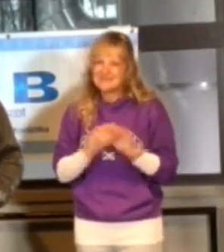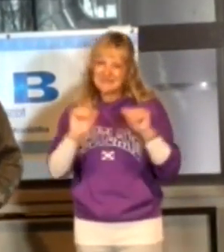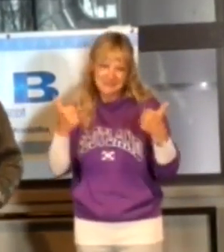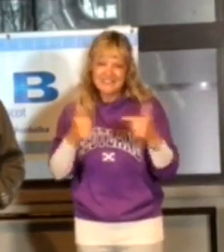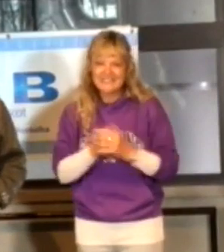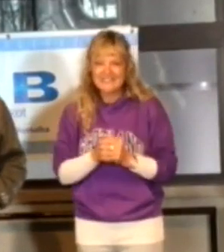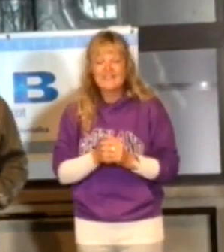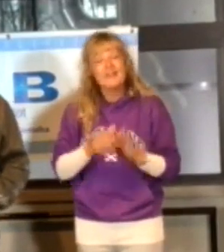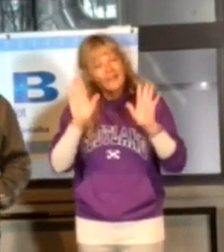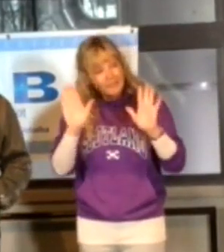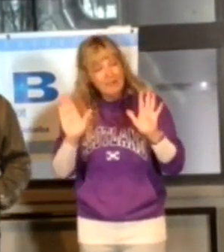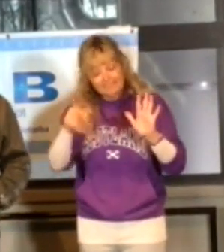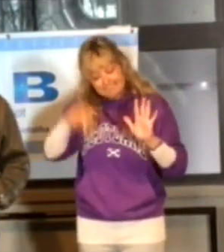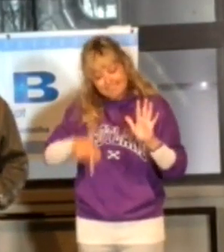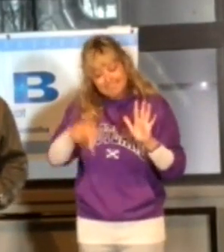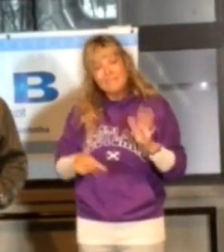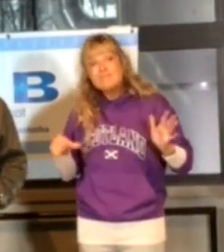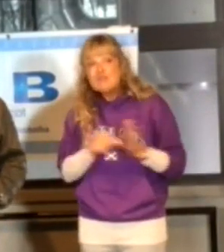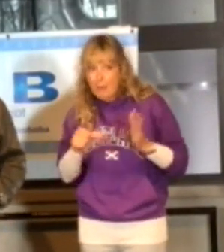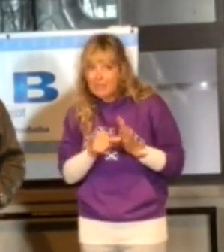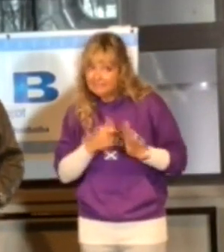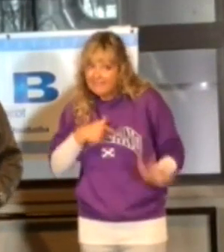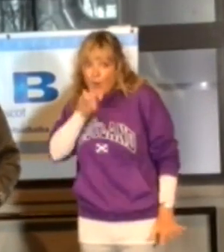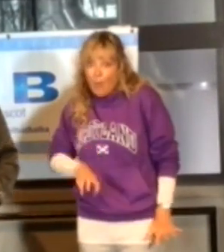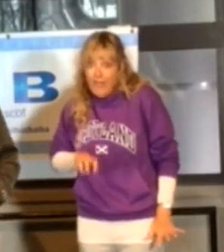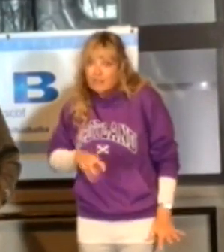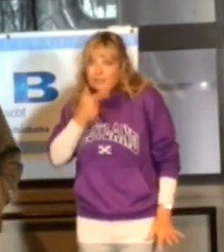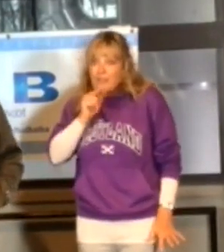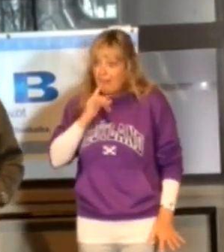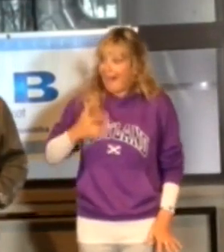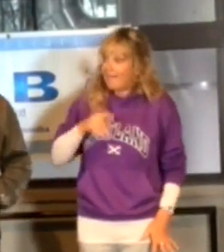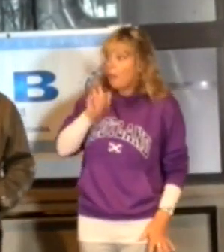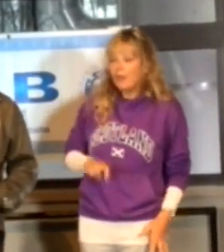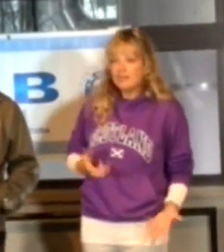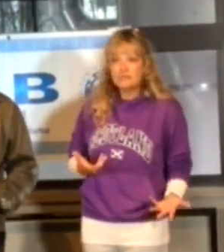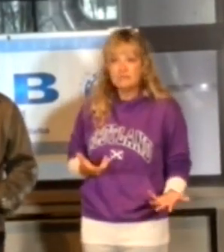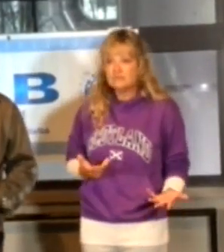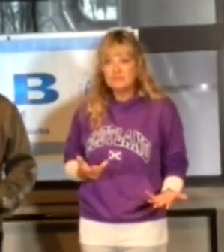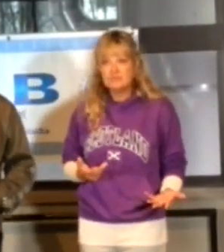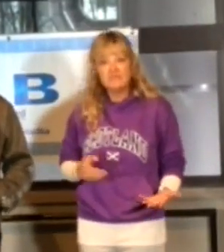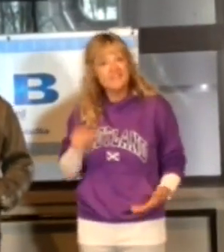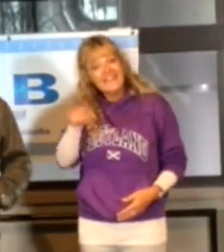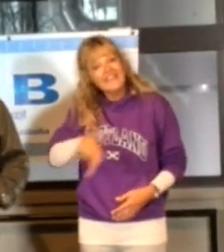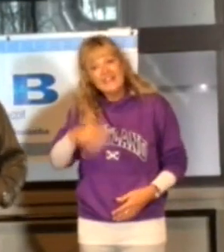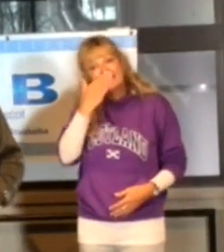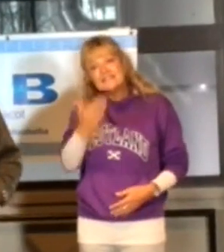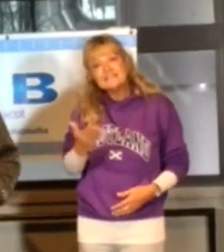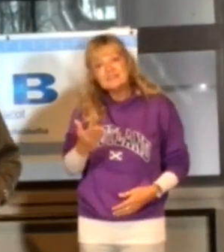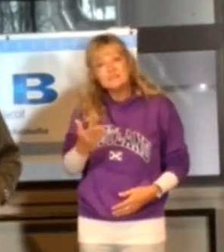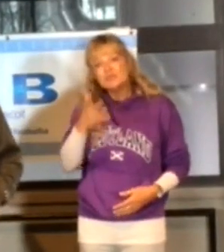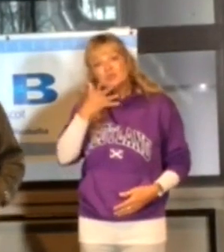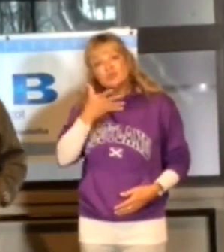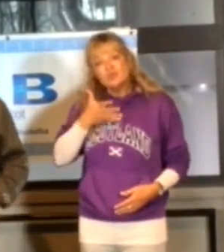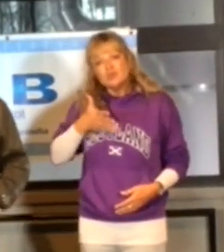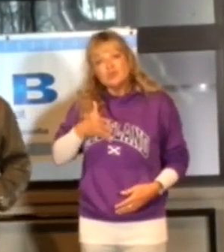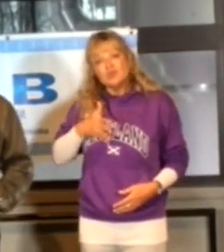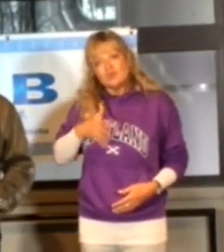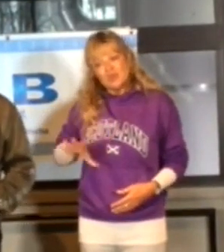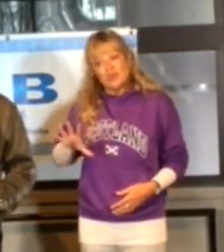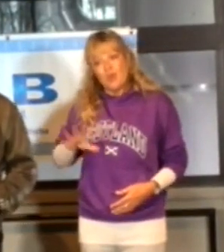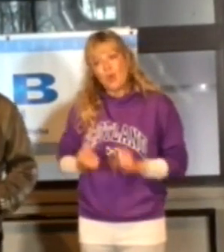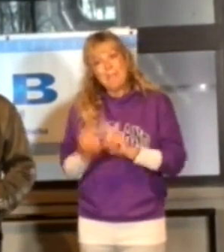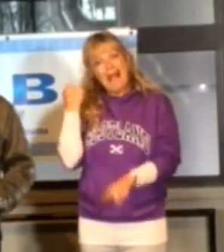The problem now for us as Welsh people living in Wales at the moment is that we're not too keen on going back home.